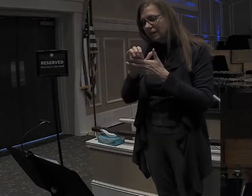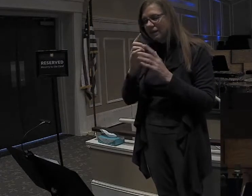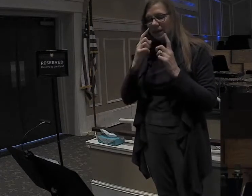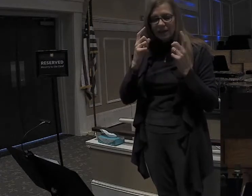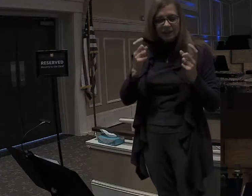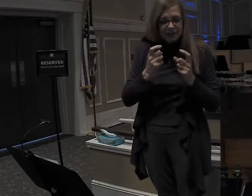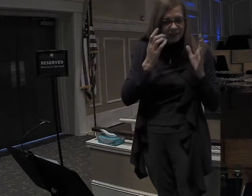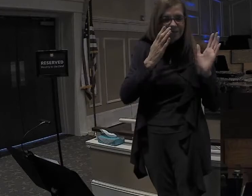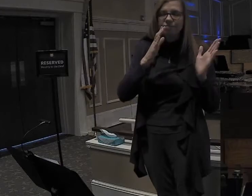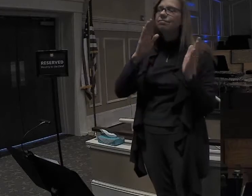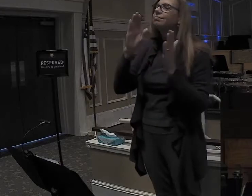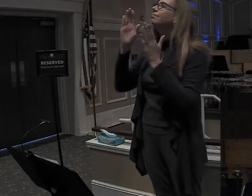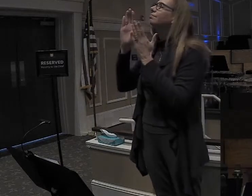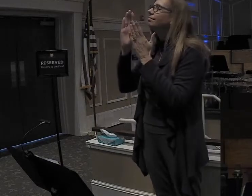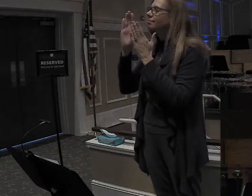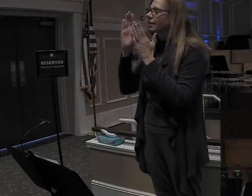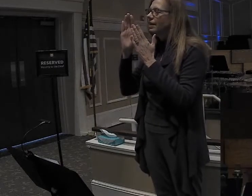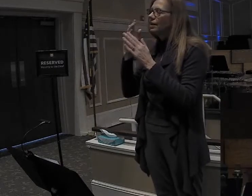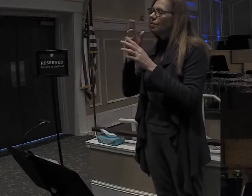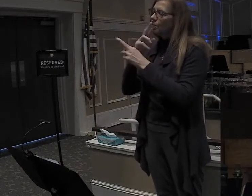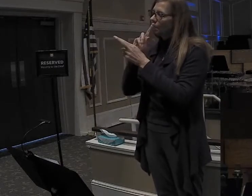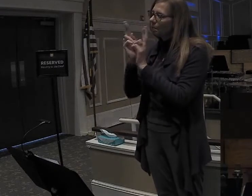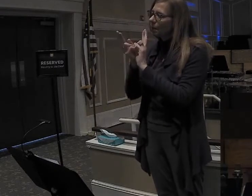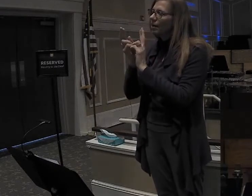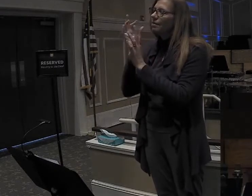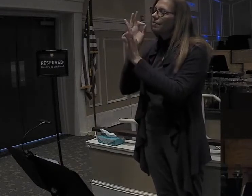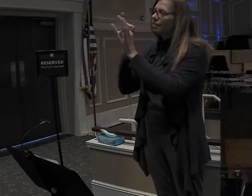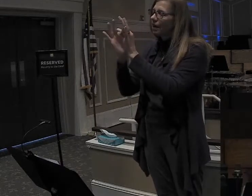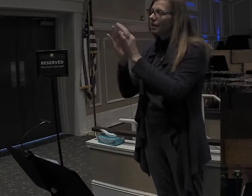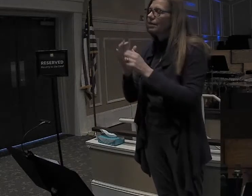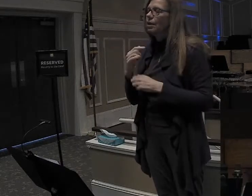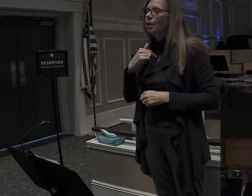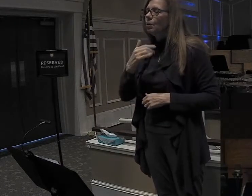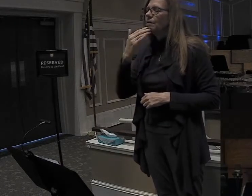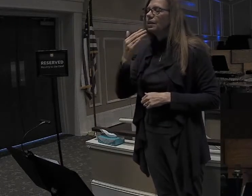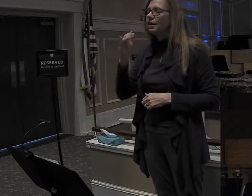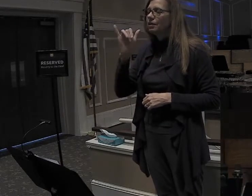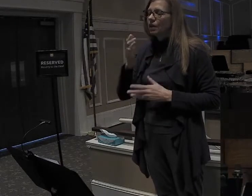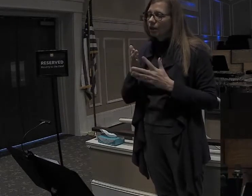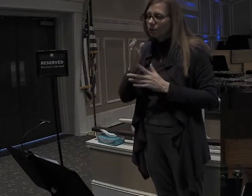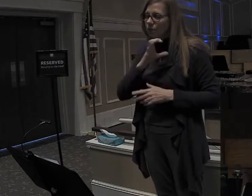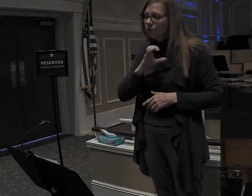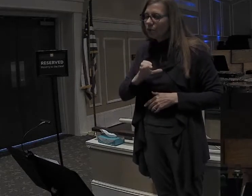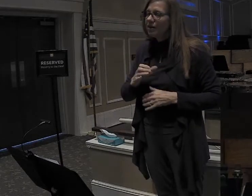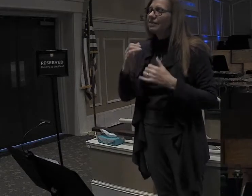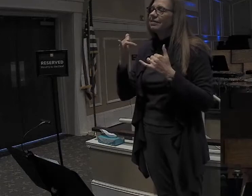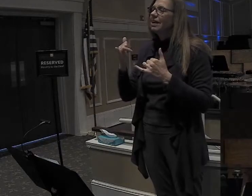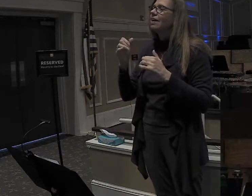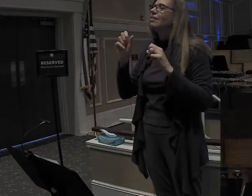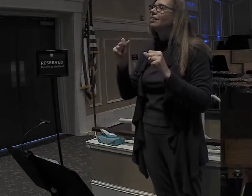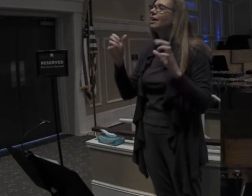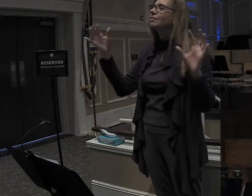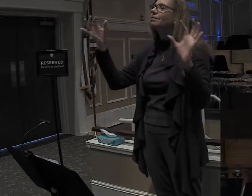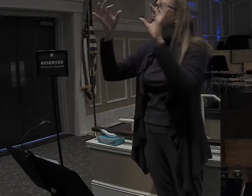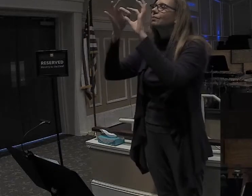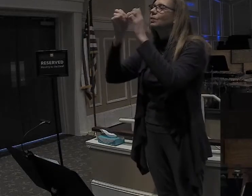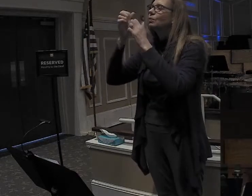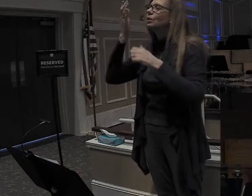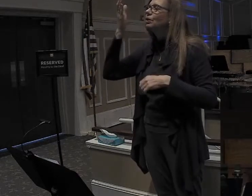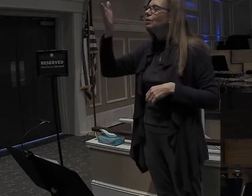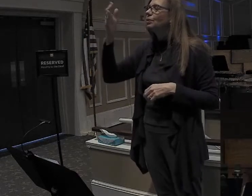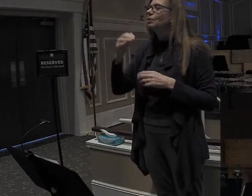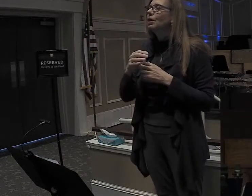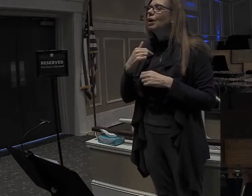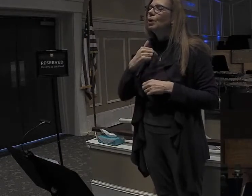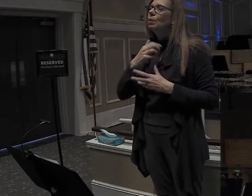to Christ in repentance and faith. We thank you that through Christ we now have access to you. We can come into your presence and